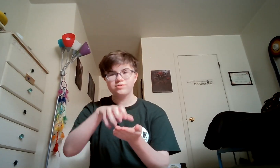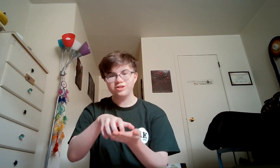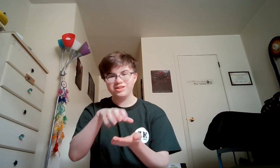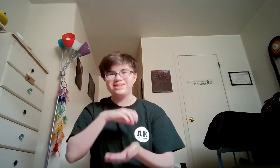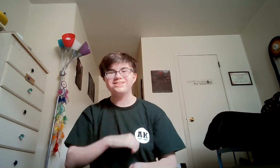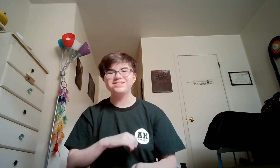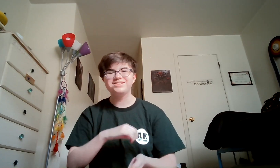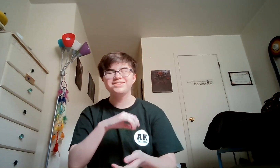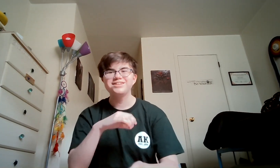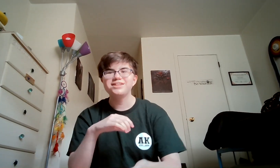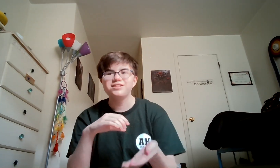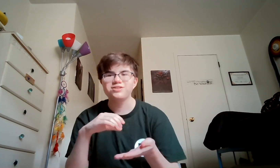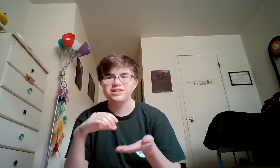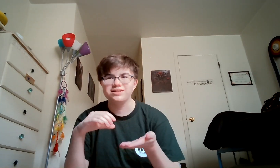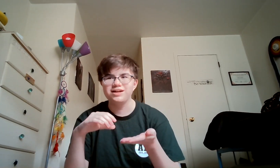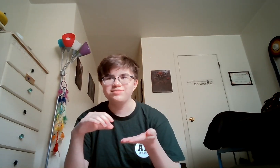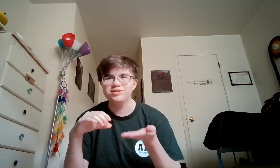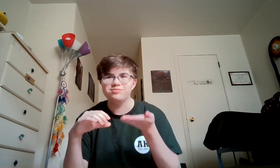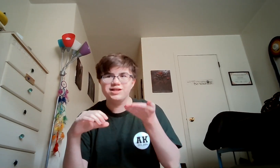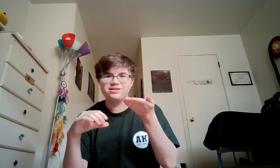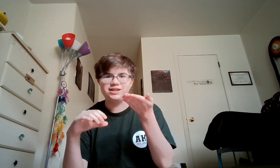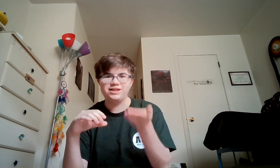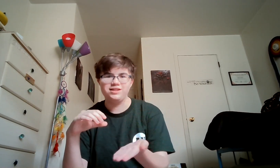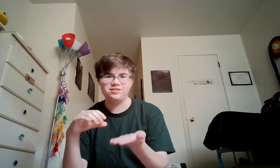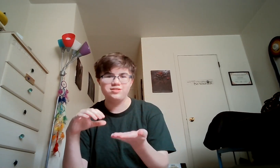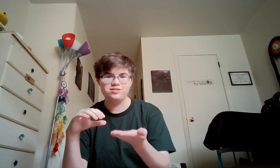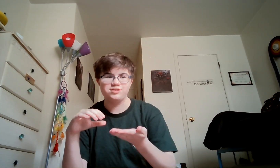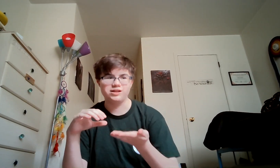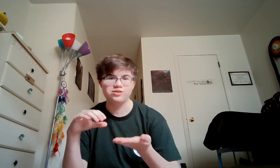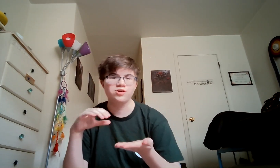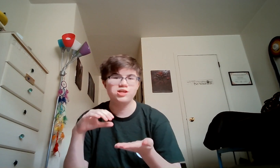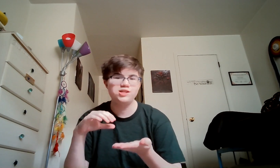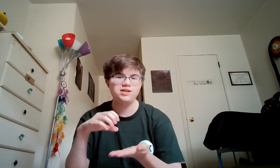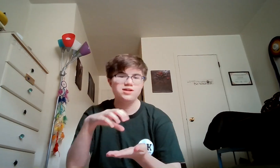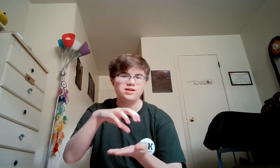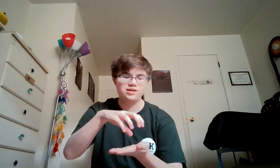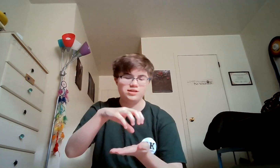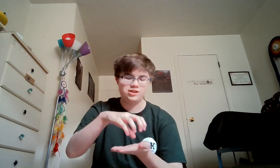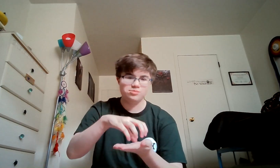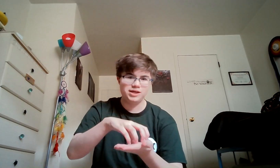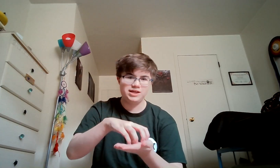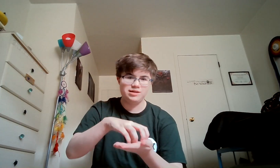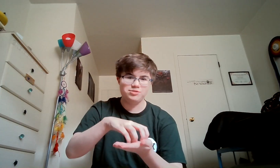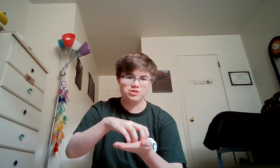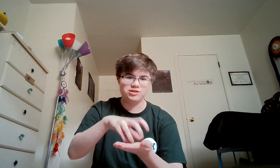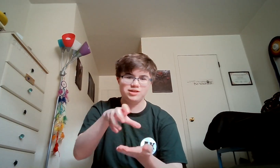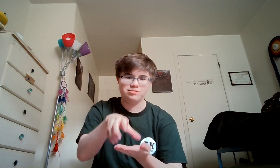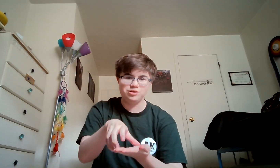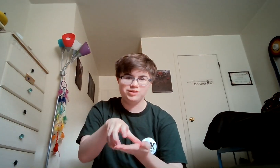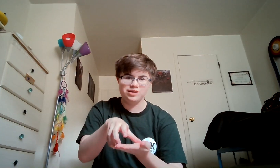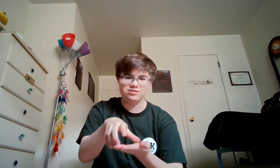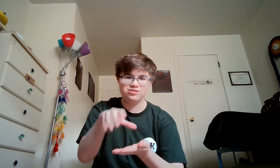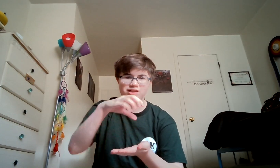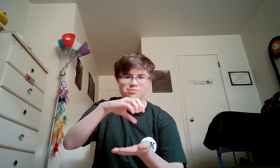Cookie. So I'm just imagining like this is like a cookie sheet, and then like you're picking up the cookie and moving it, or like a